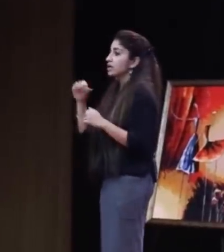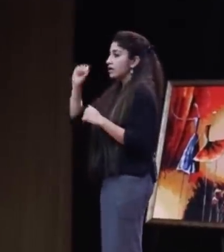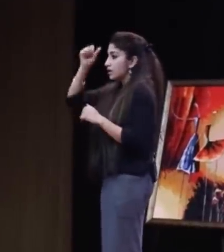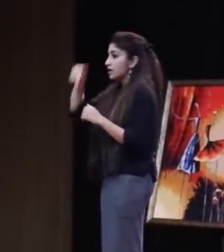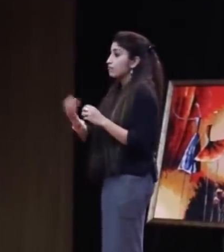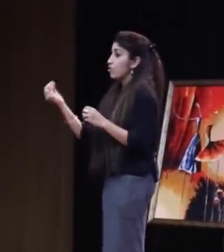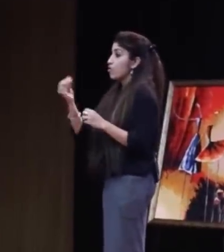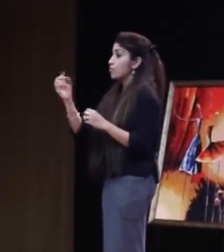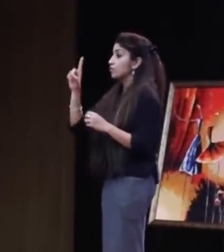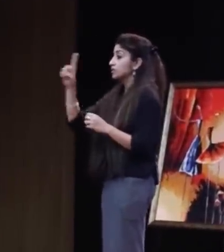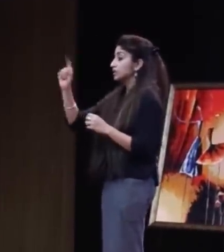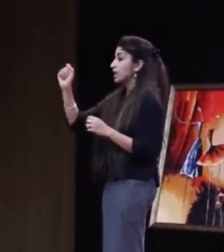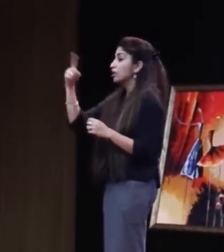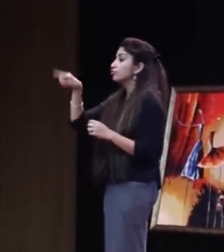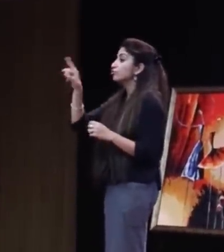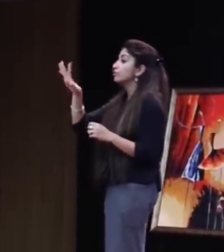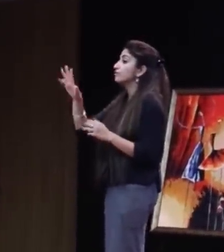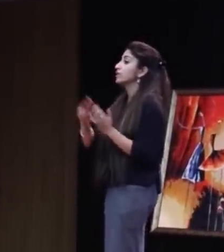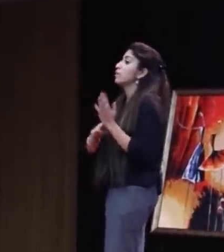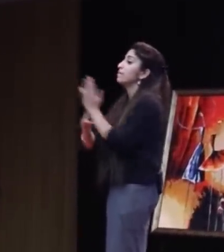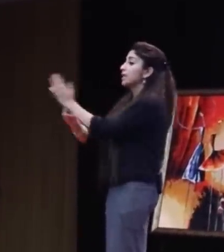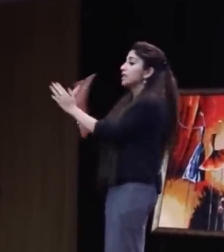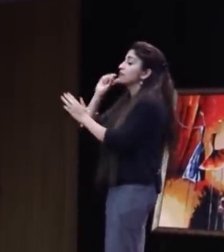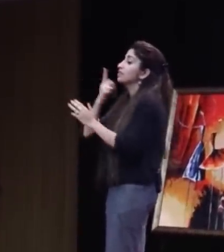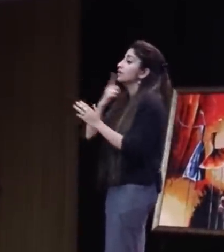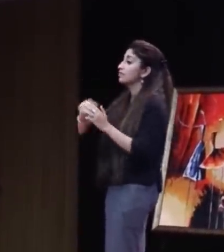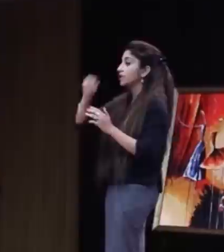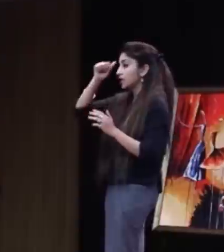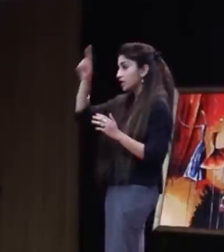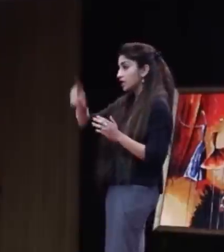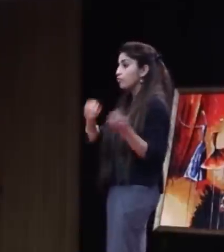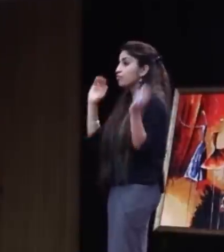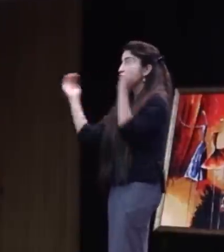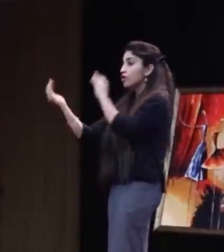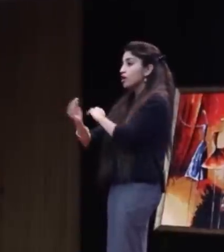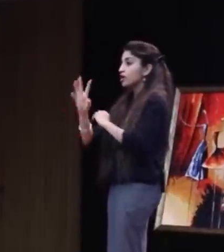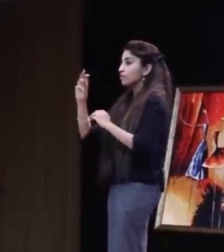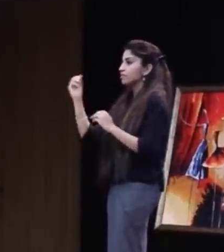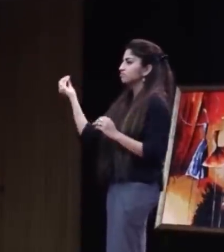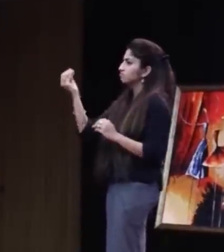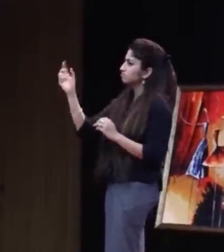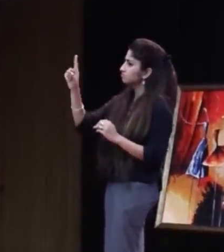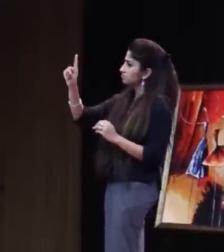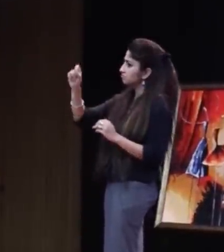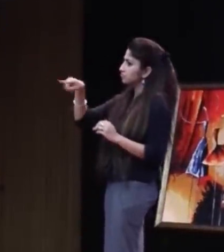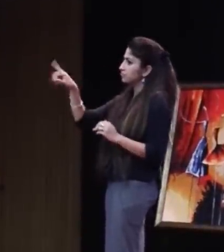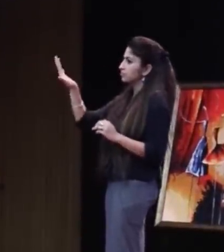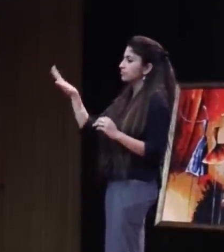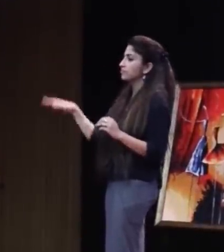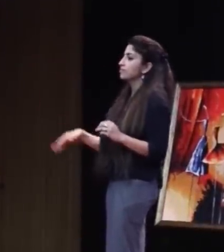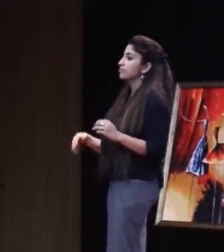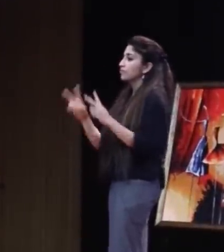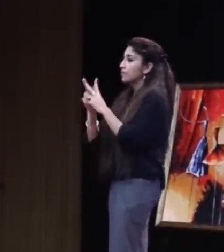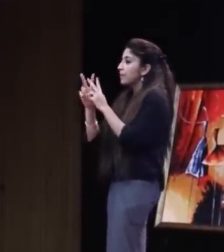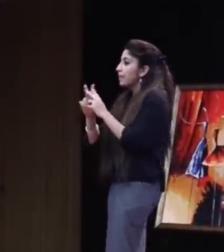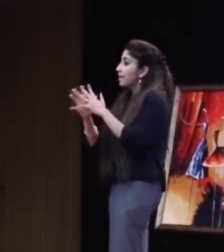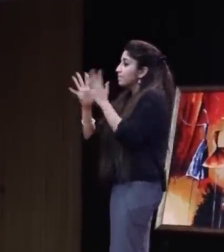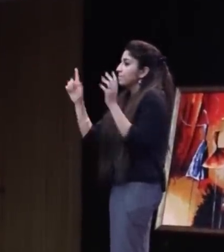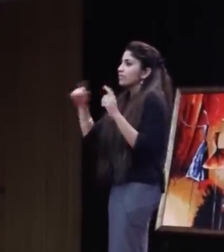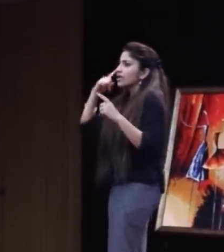has the largest population of deaf in the world, almost 18 million. Imagine when we